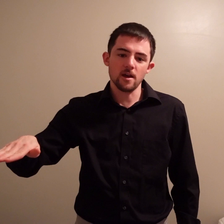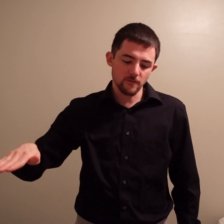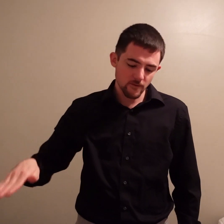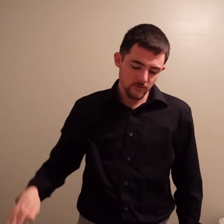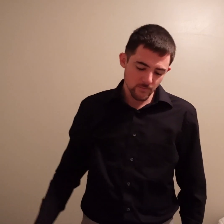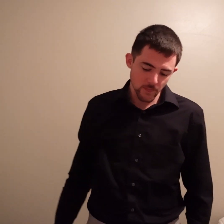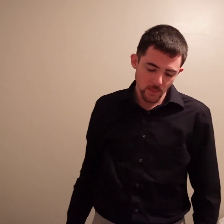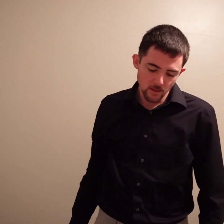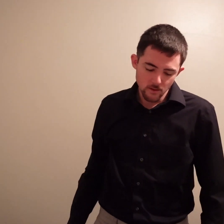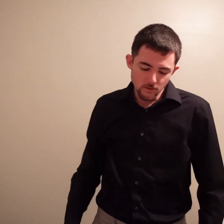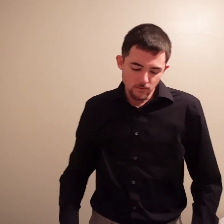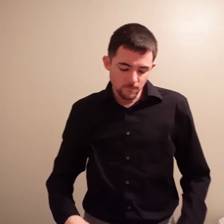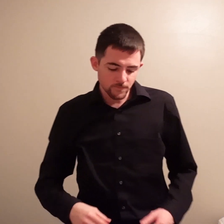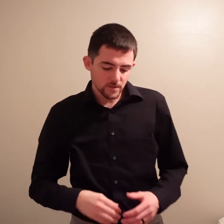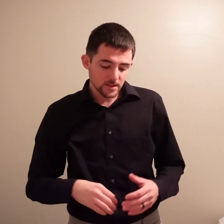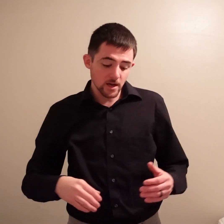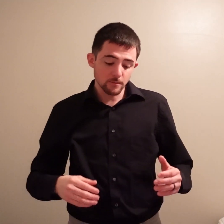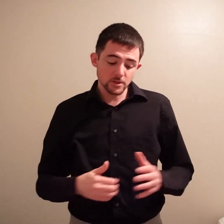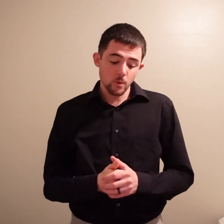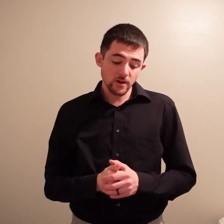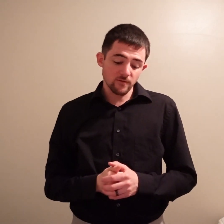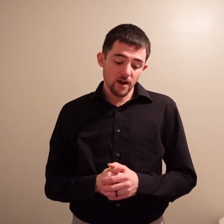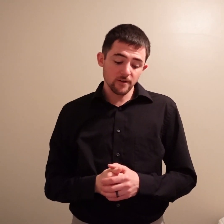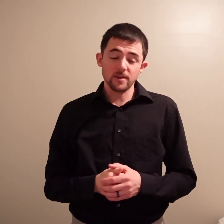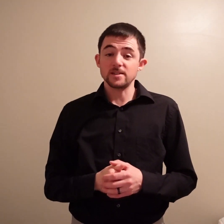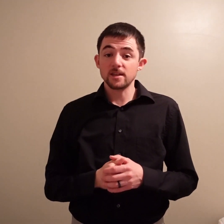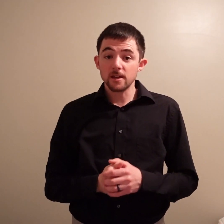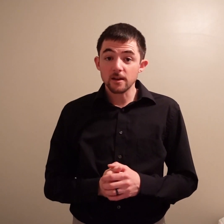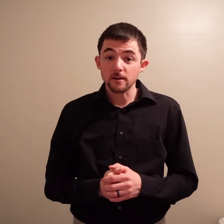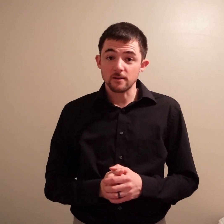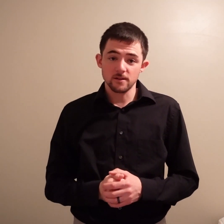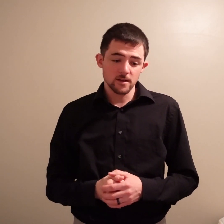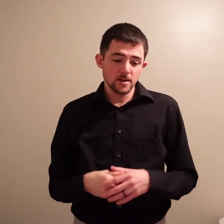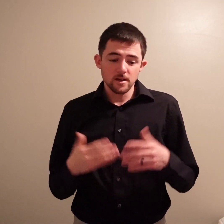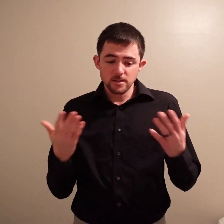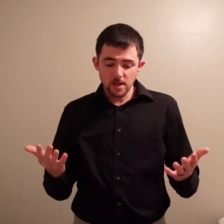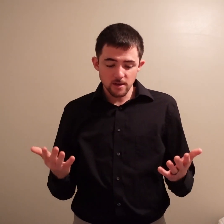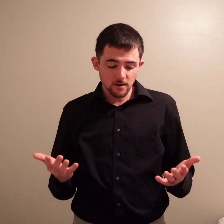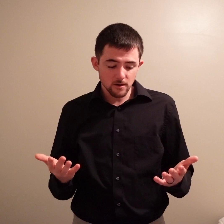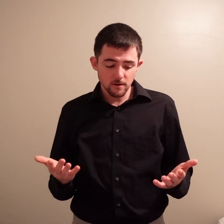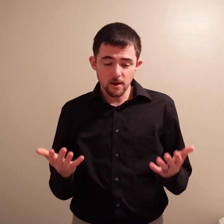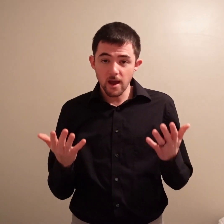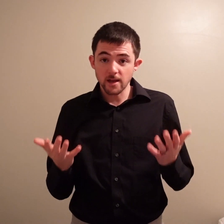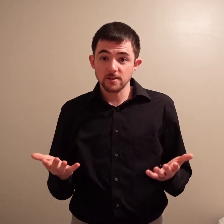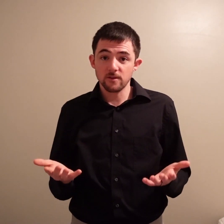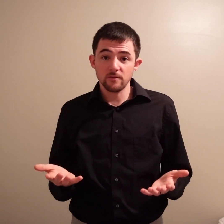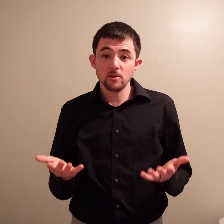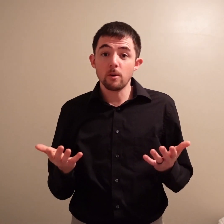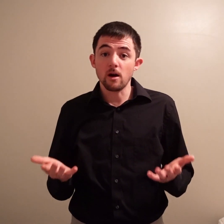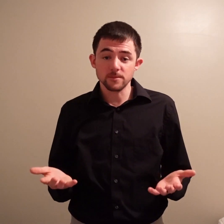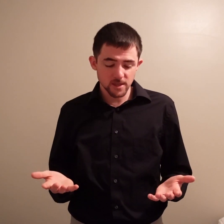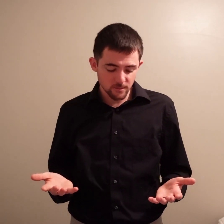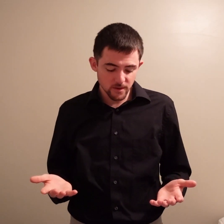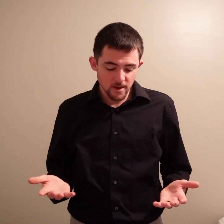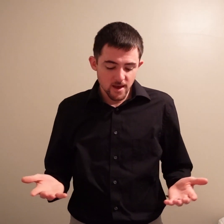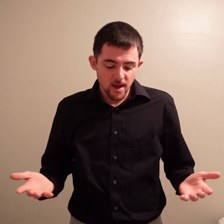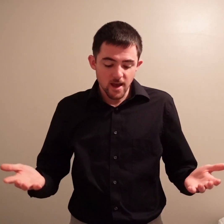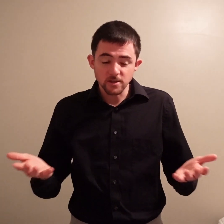never. Sign number 25 is here. Take your hands in front of you, palms up, and do